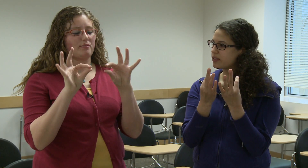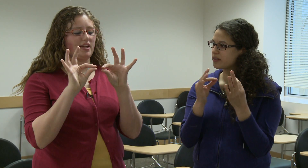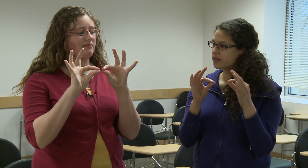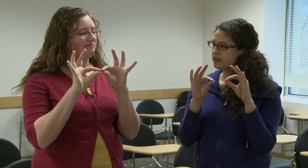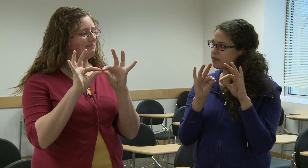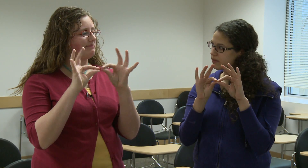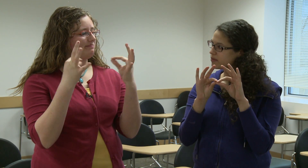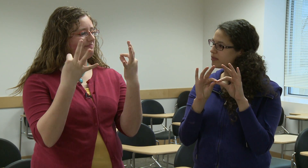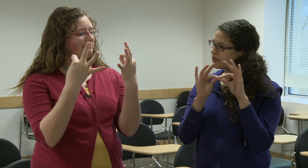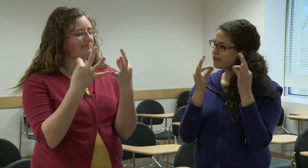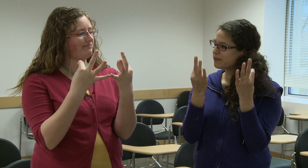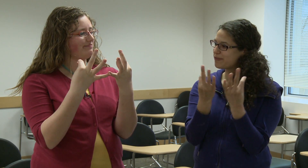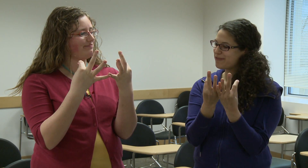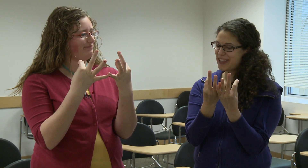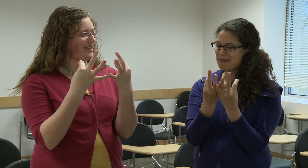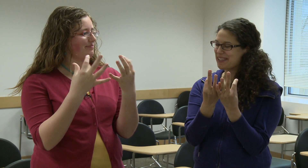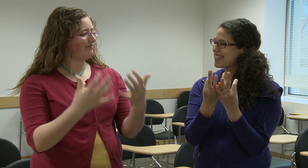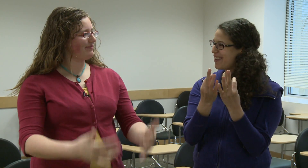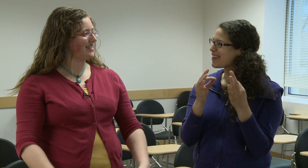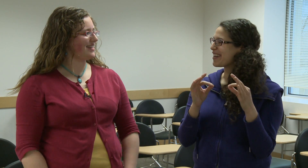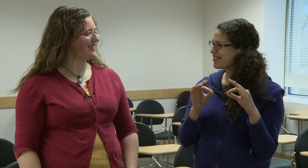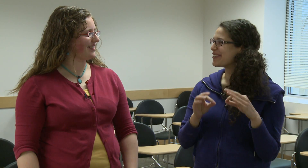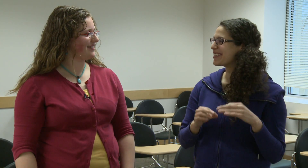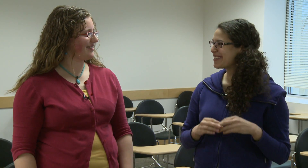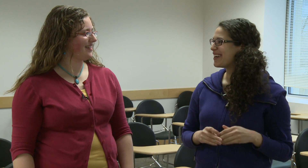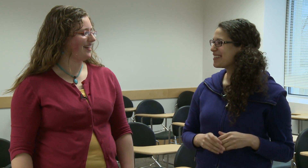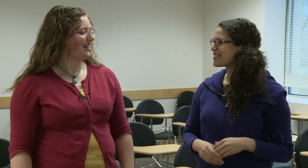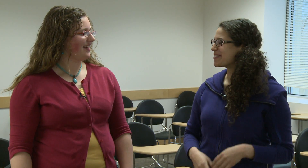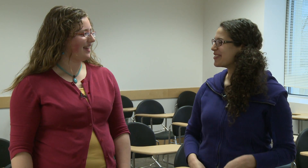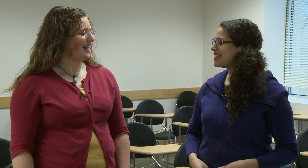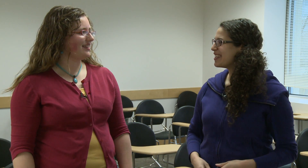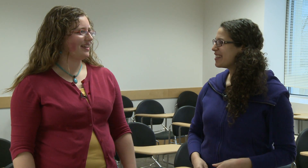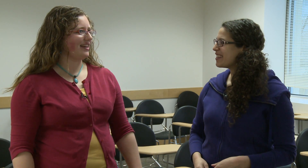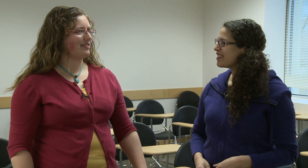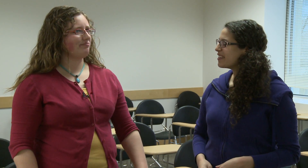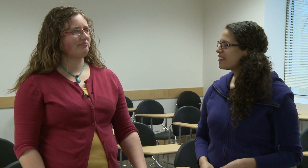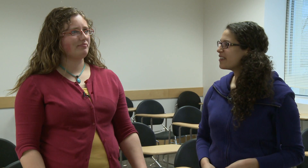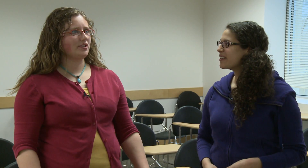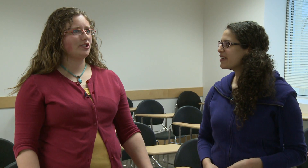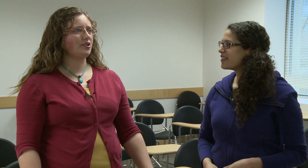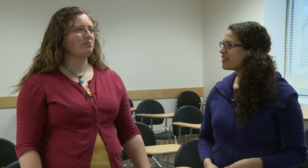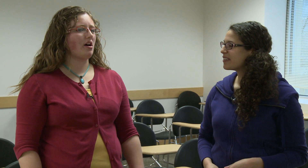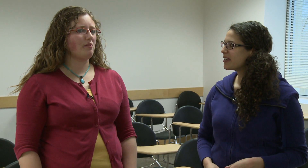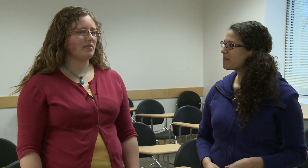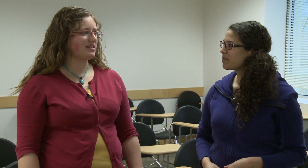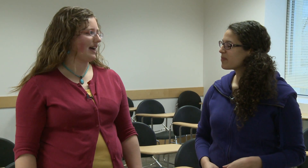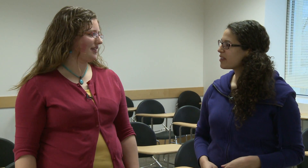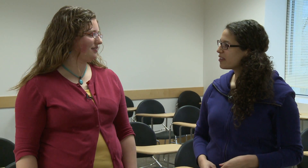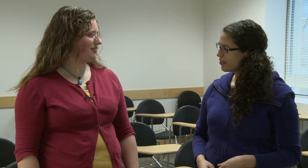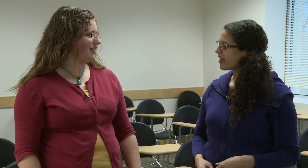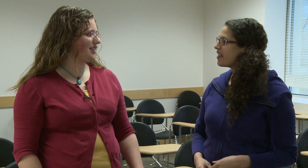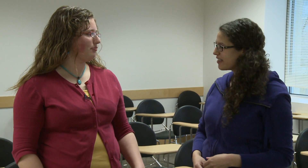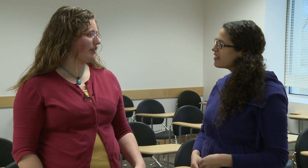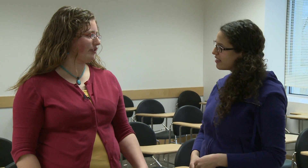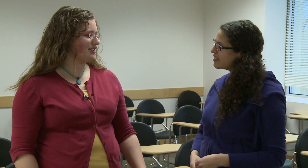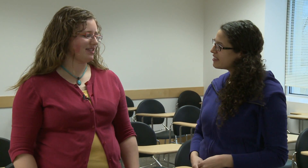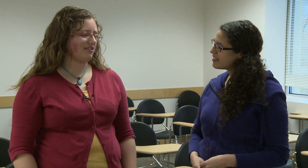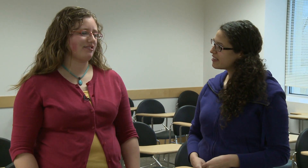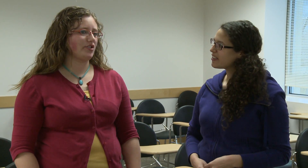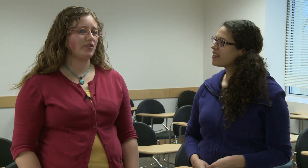family. Yep, Okay, exactly. cool. Awesome. And then we'll do mom and dad, Okay. and then brother and sister. So for